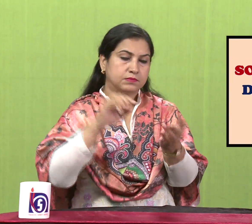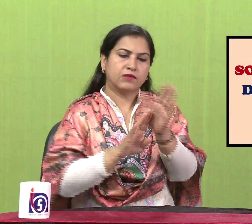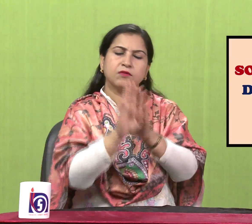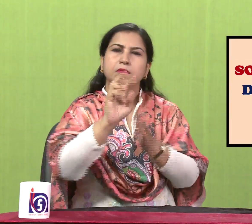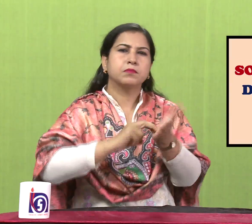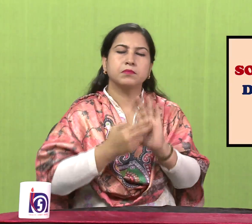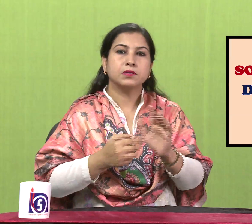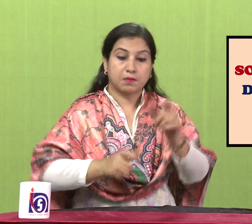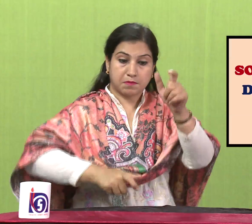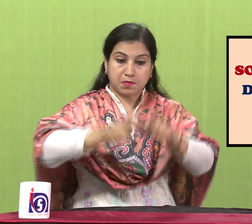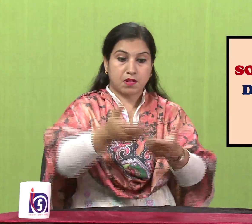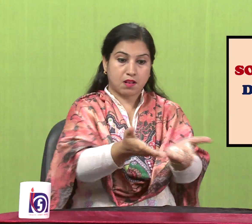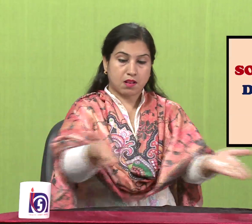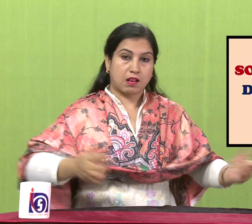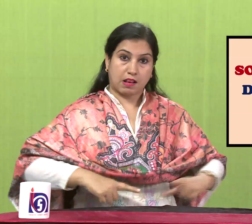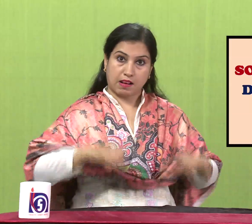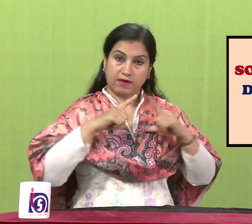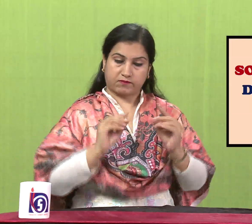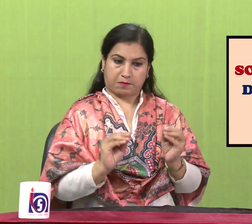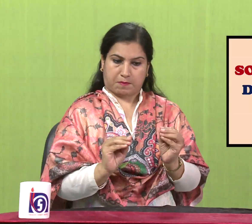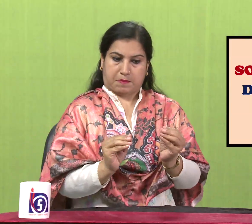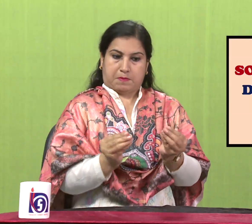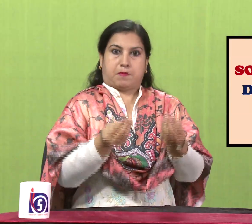the improvement in people's lifestyle.